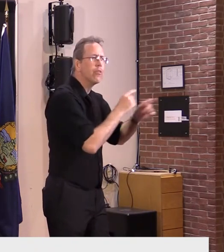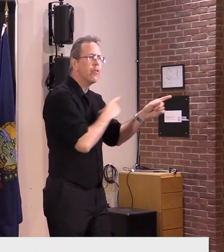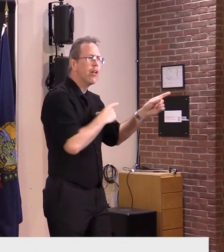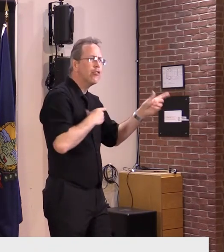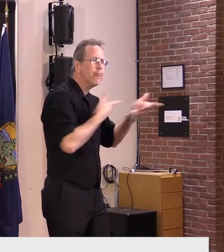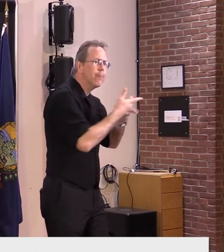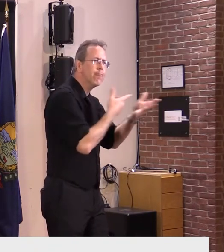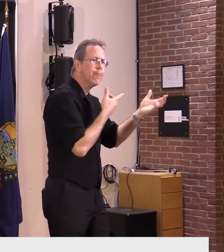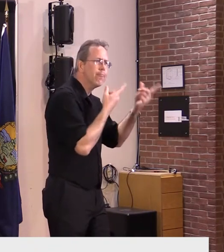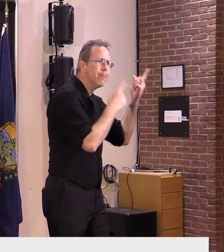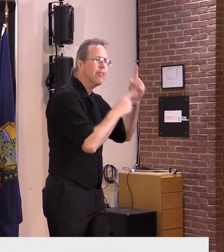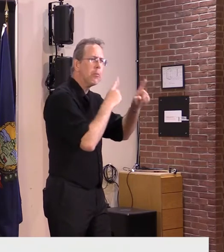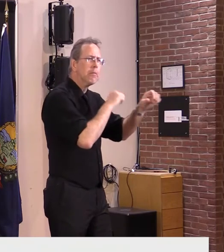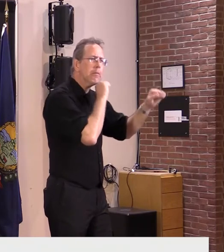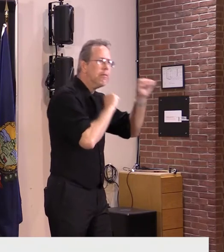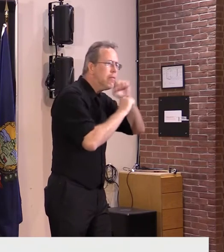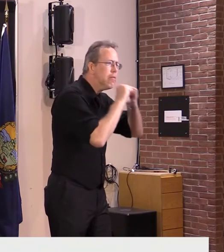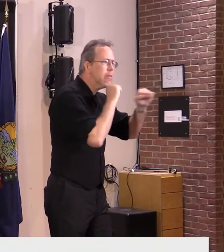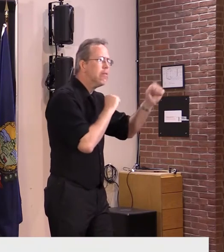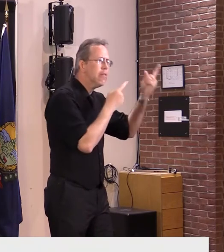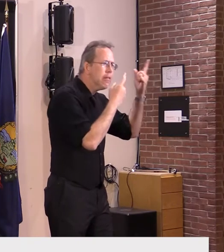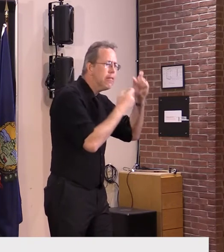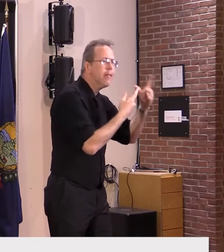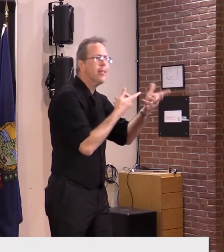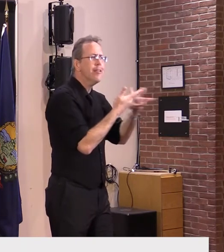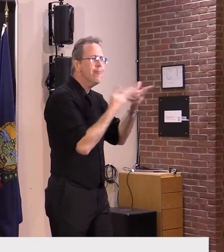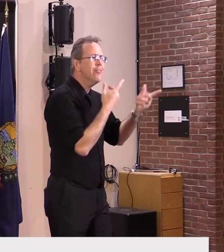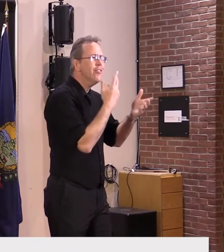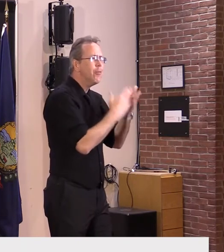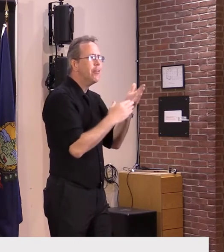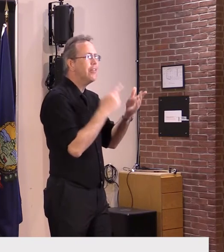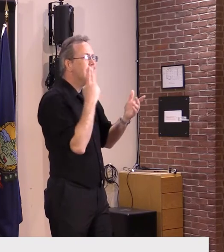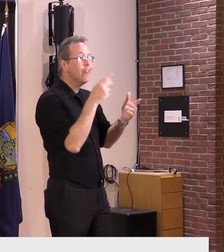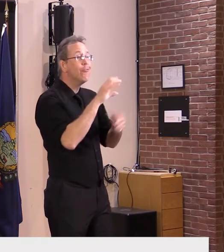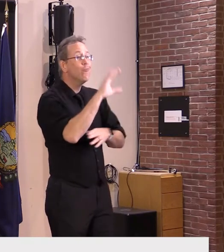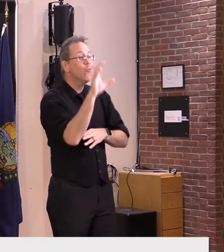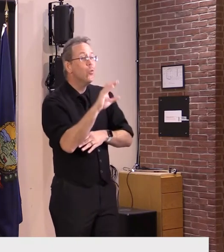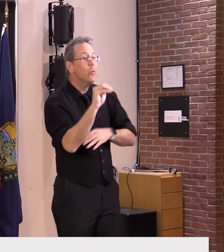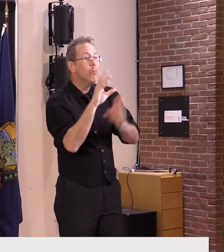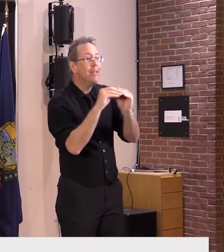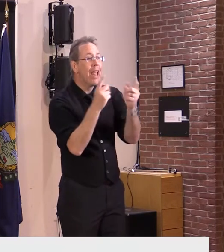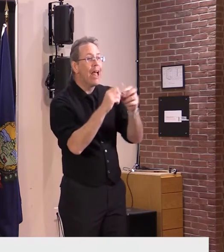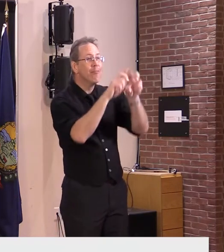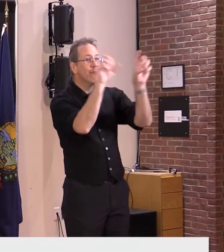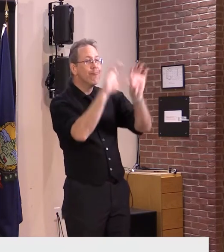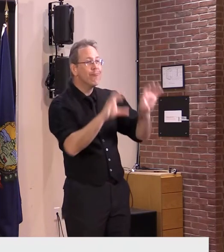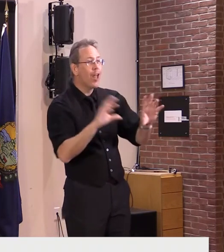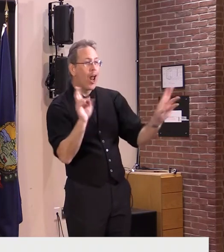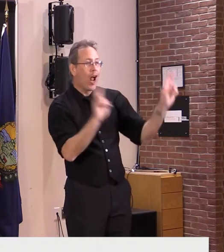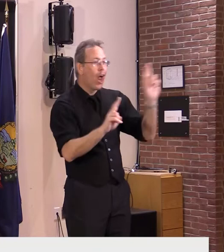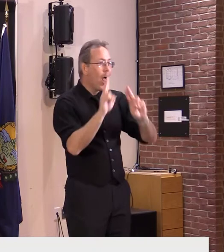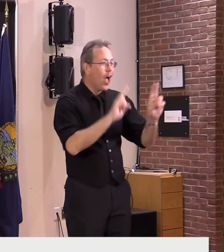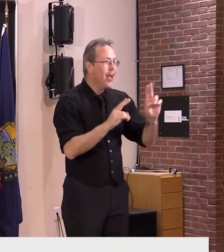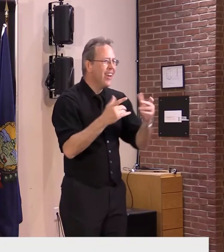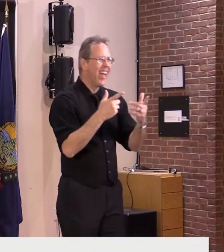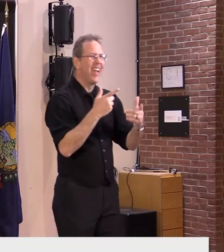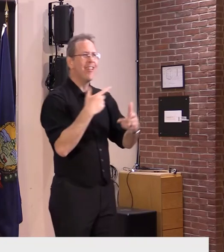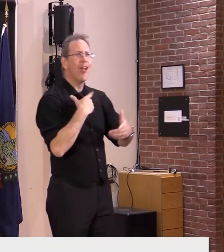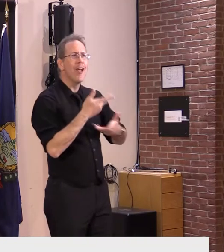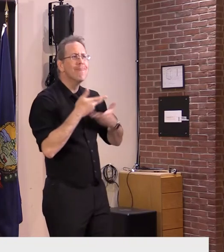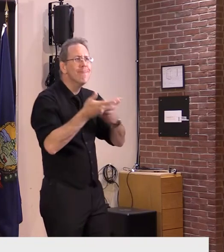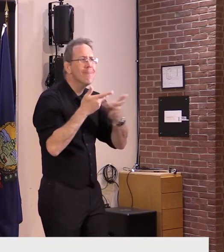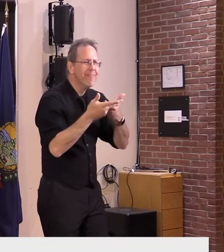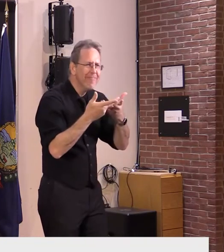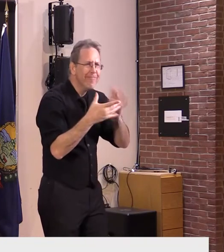with legislative leaders, but that, you know, some of the personal opportunities for personal conversation to work out differences